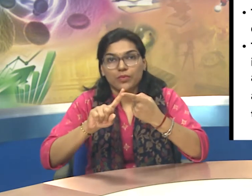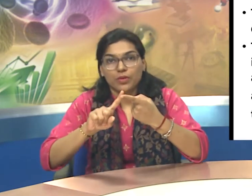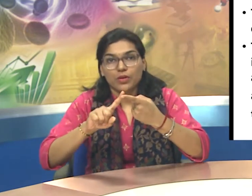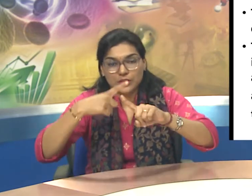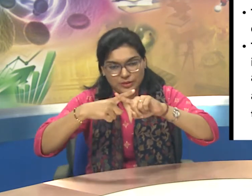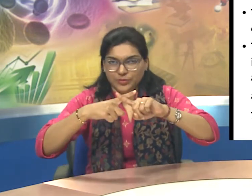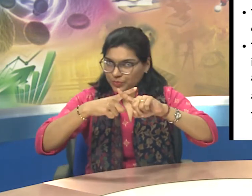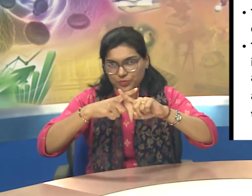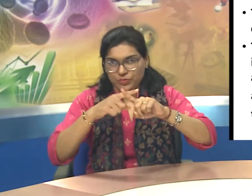Telex.